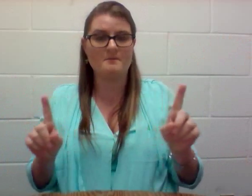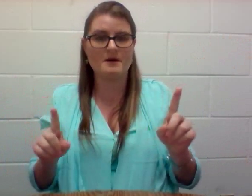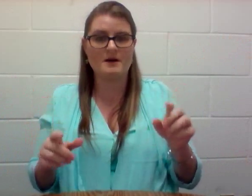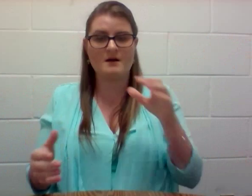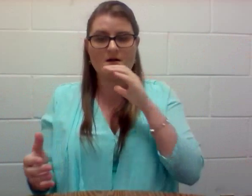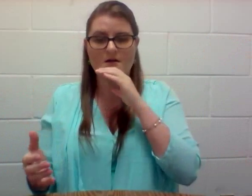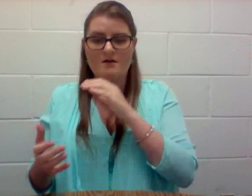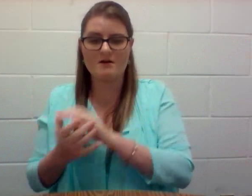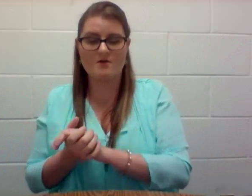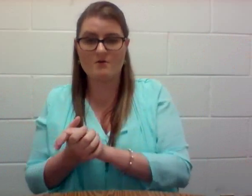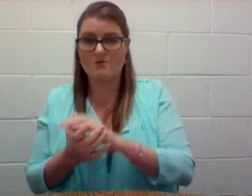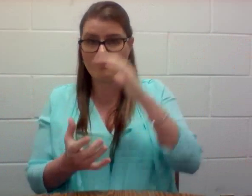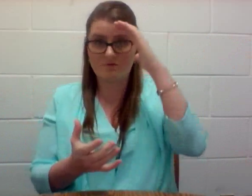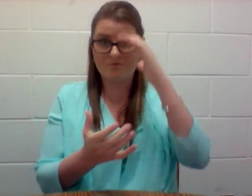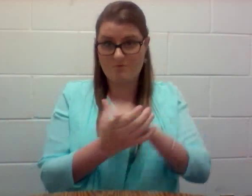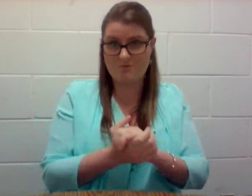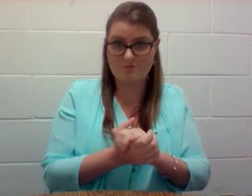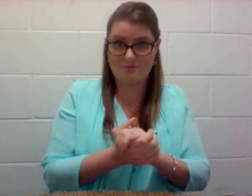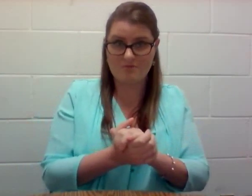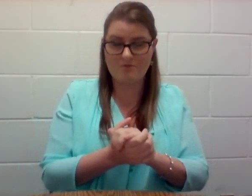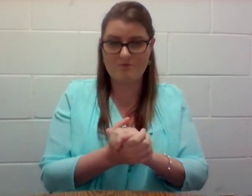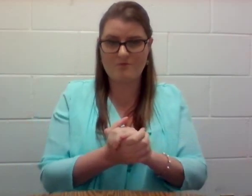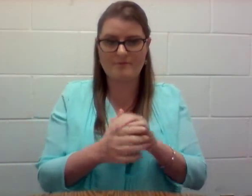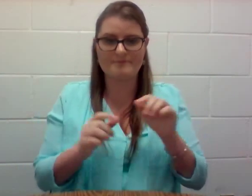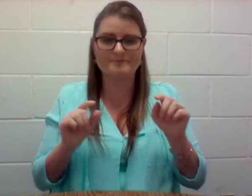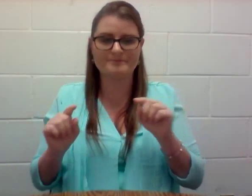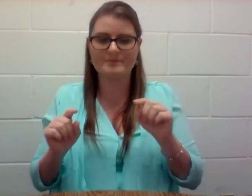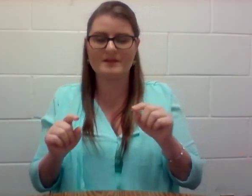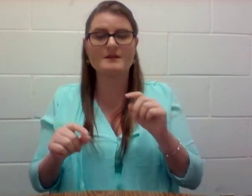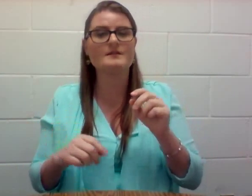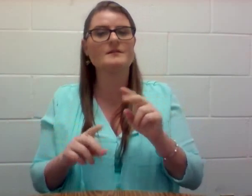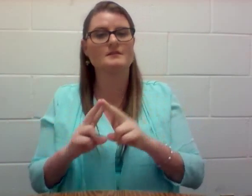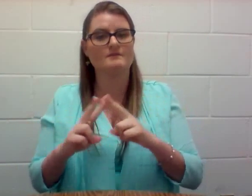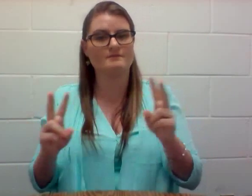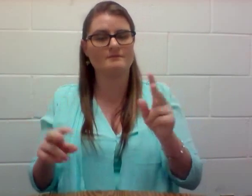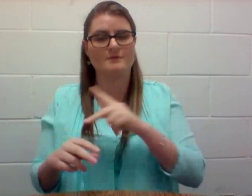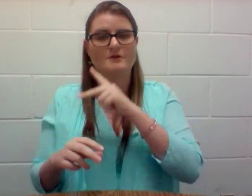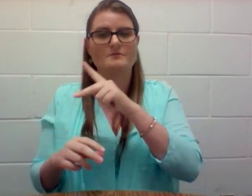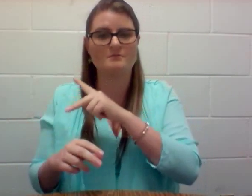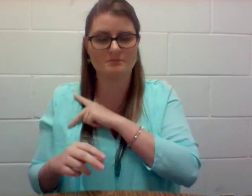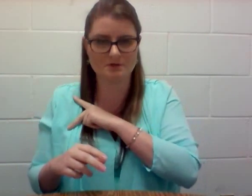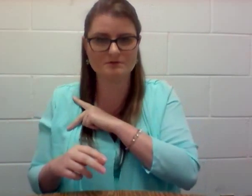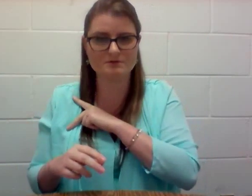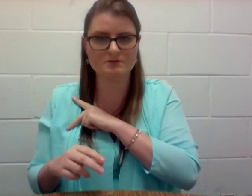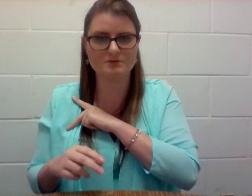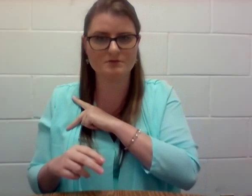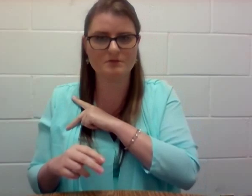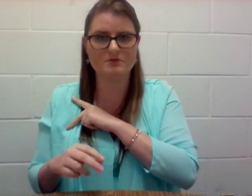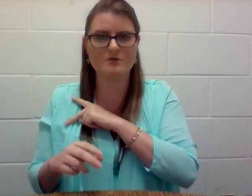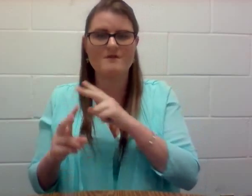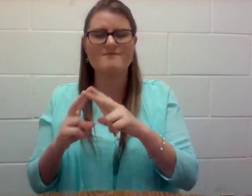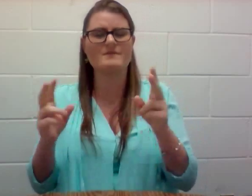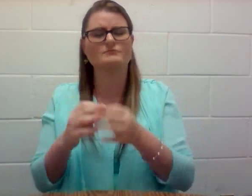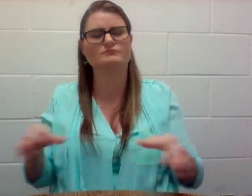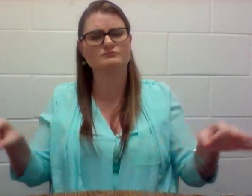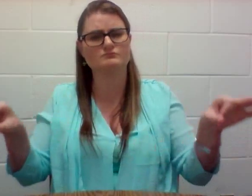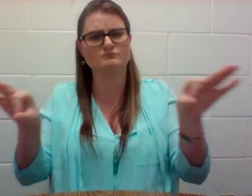personal, and hence the clear teaching of the New Testament that the man should give leadership in the home, and she give